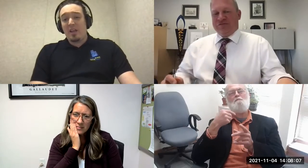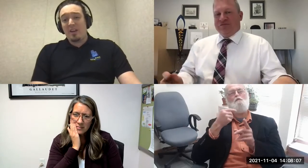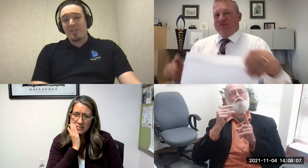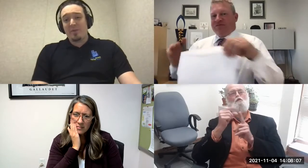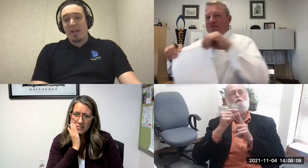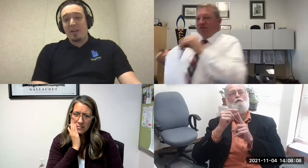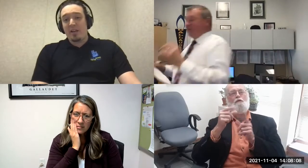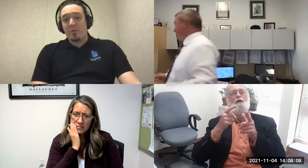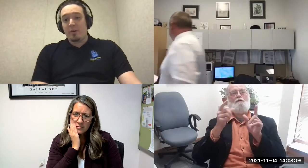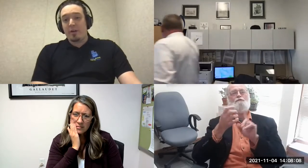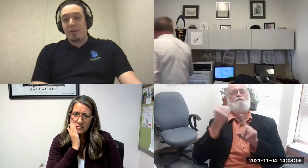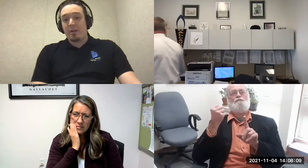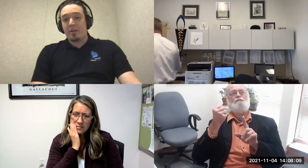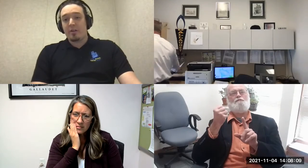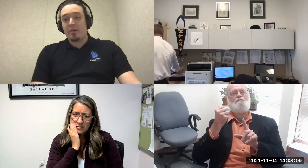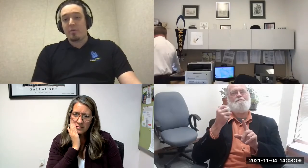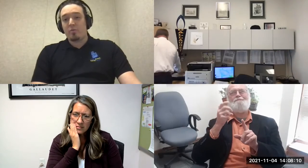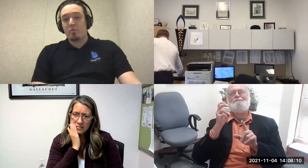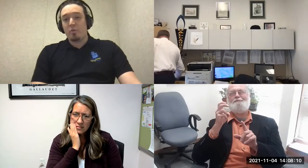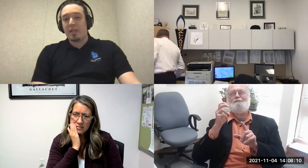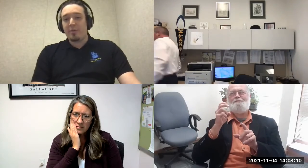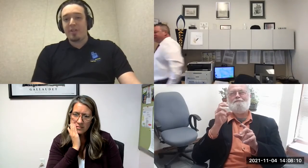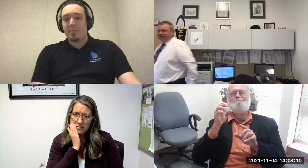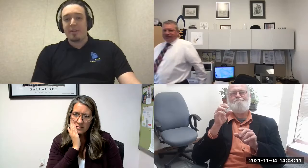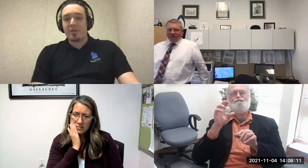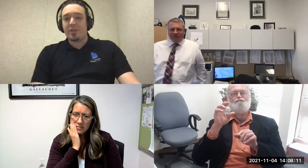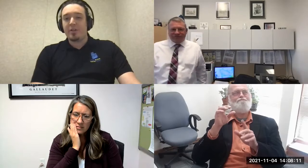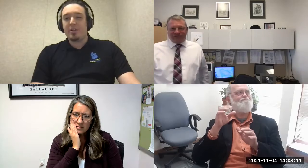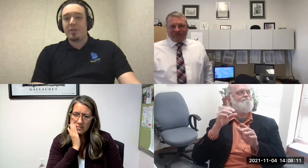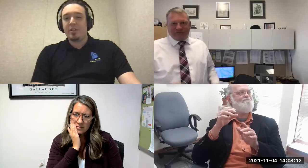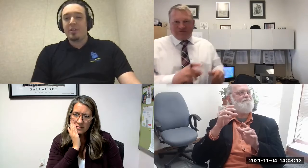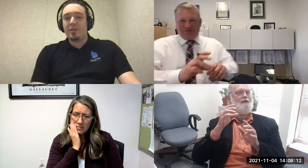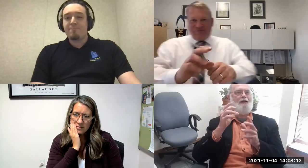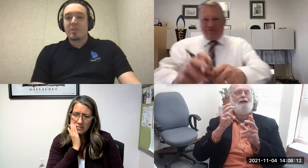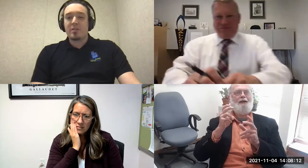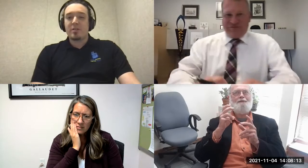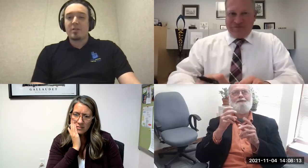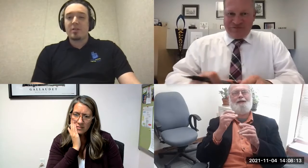it is the reality we're in. With language deprivation,